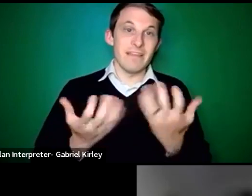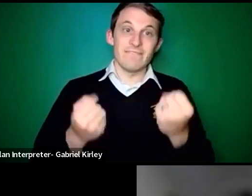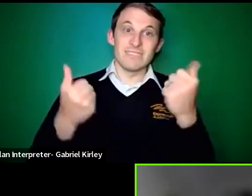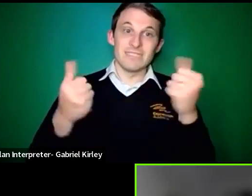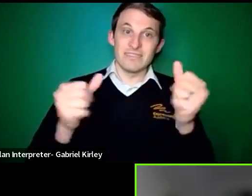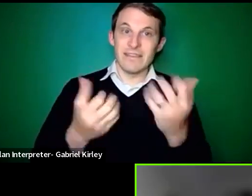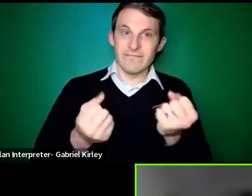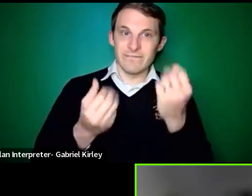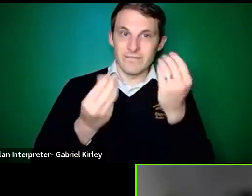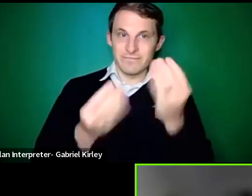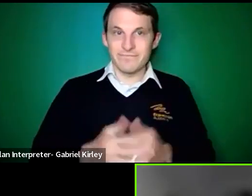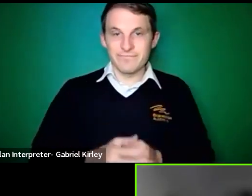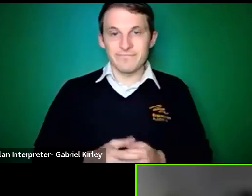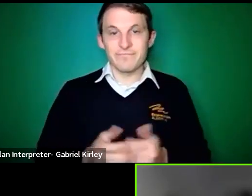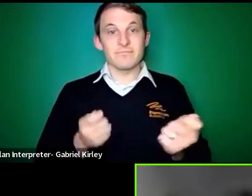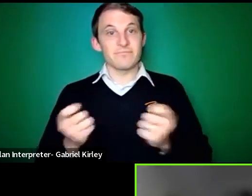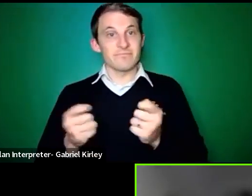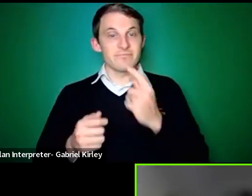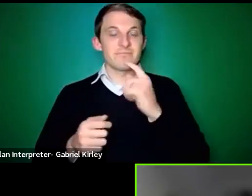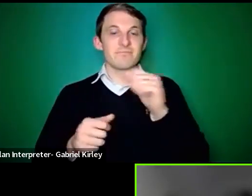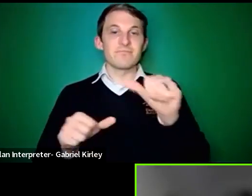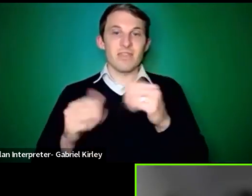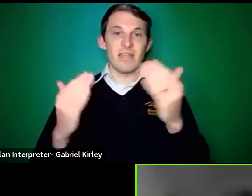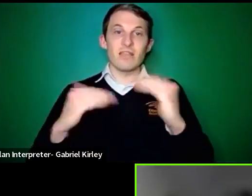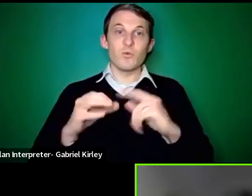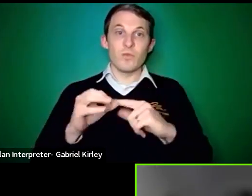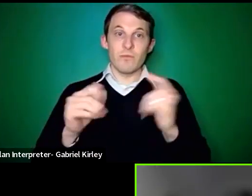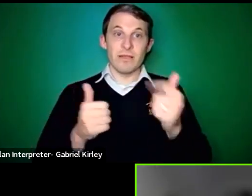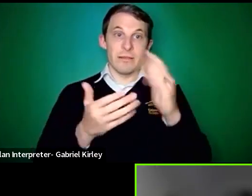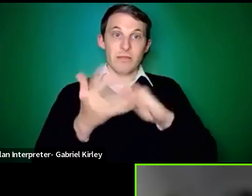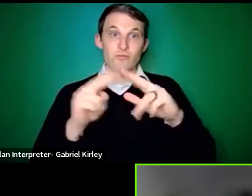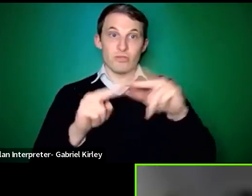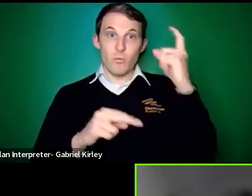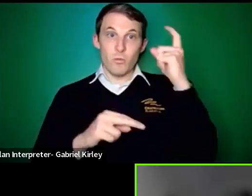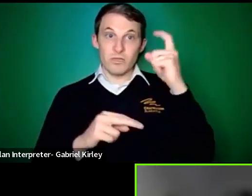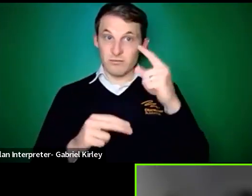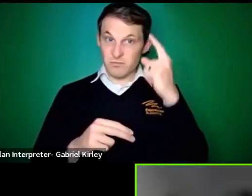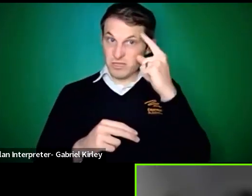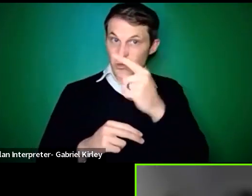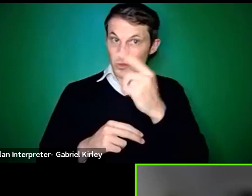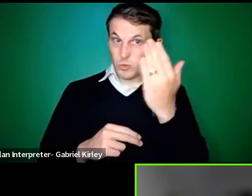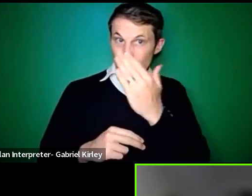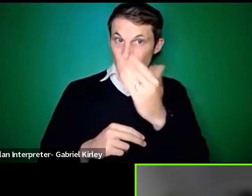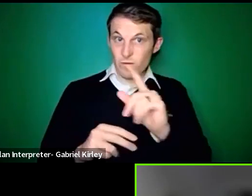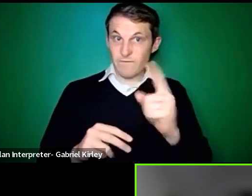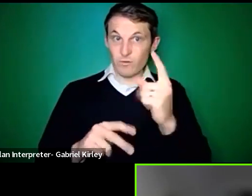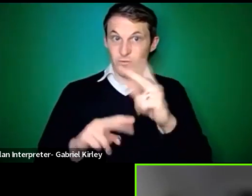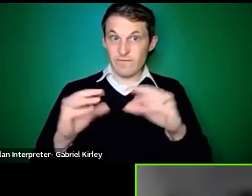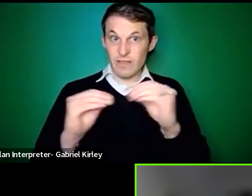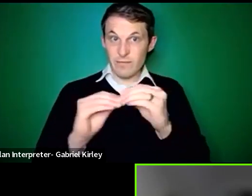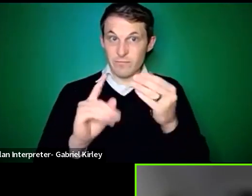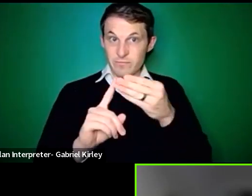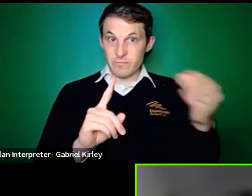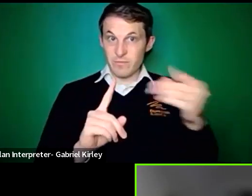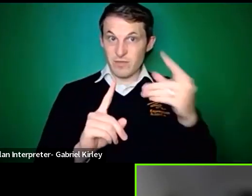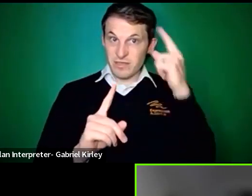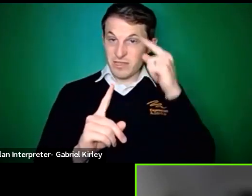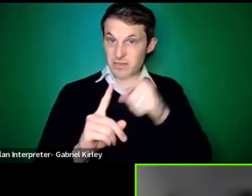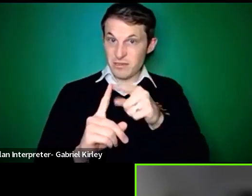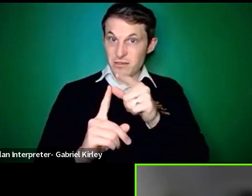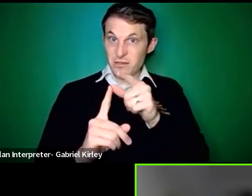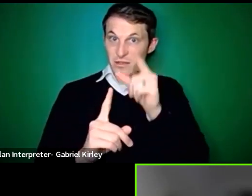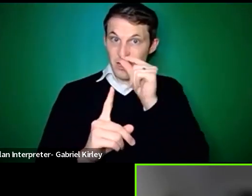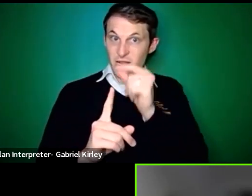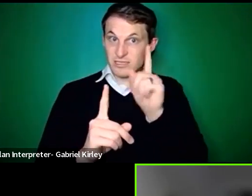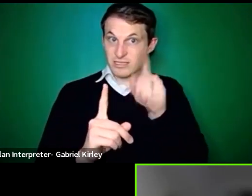and it's a question that I think a lot of parents are wondering, which is, are schools likely to go back? And I'll commence the answer to that is to say